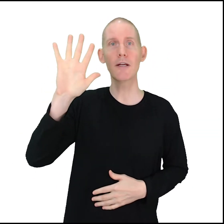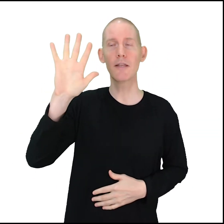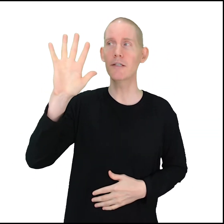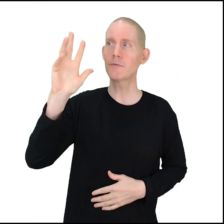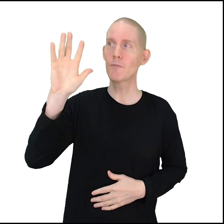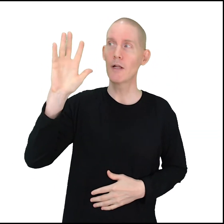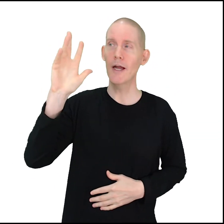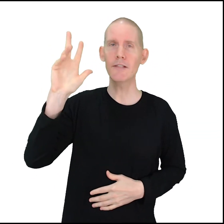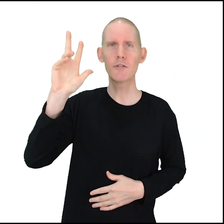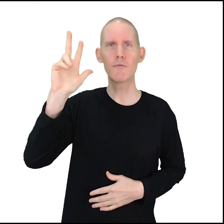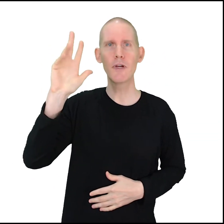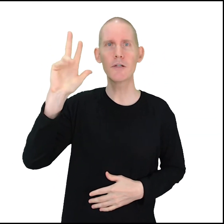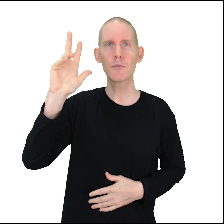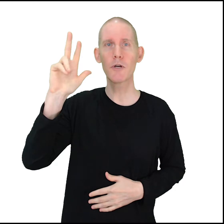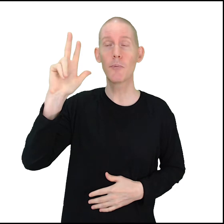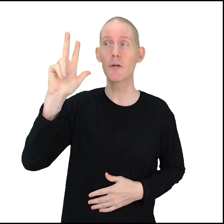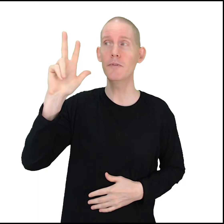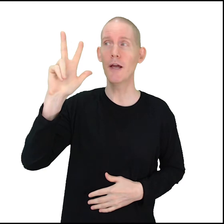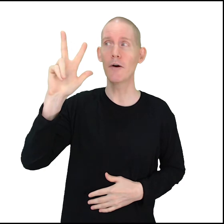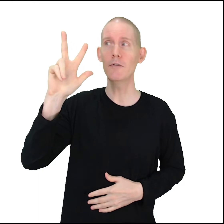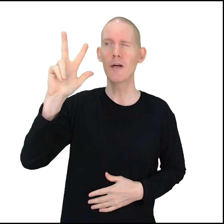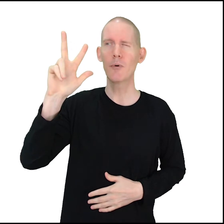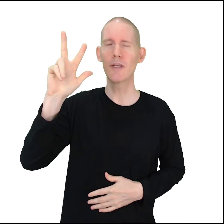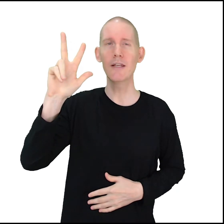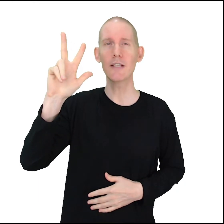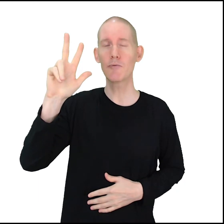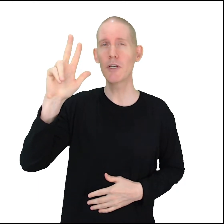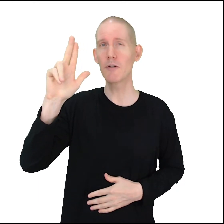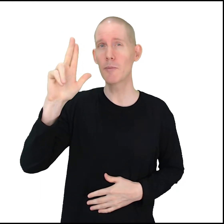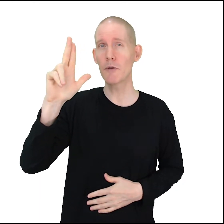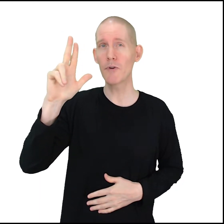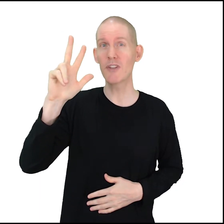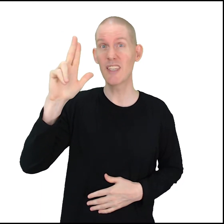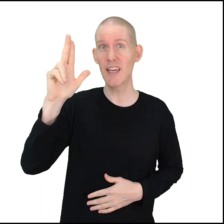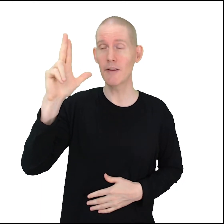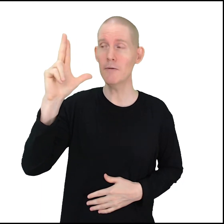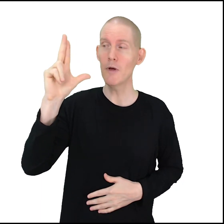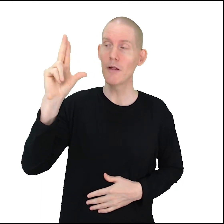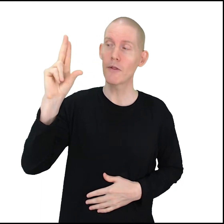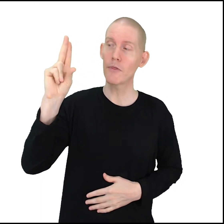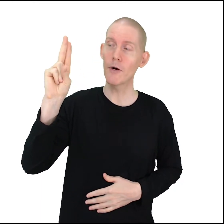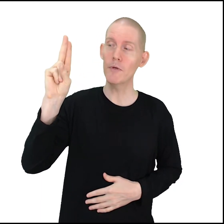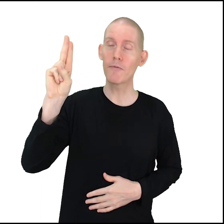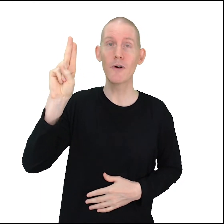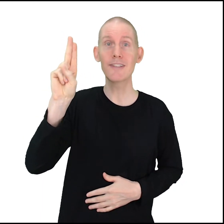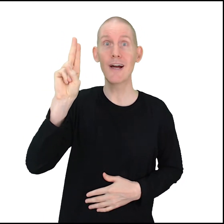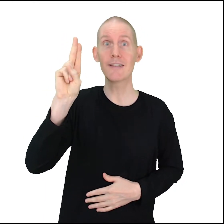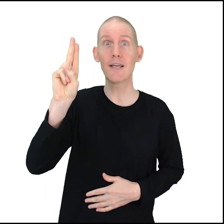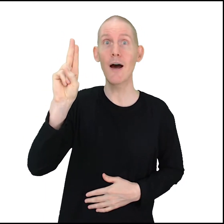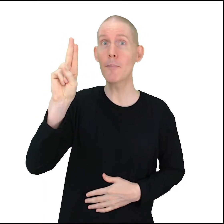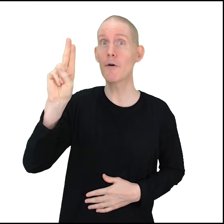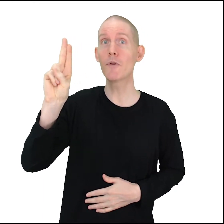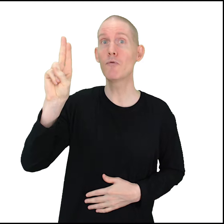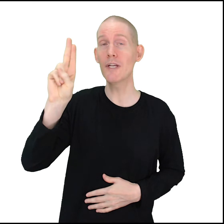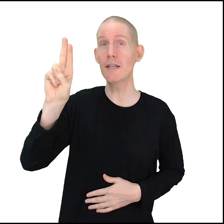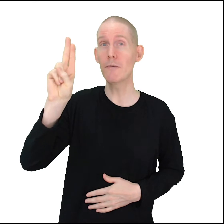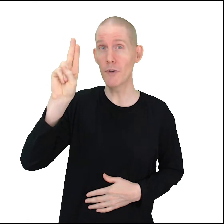this. Last two fingers, we're going to put them down. Put the index finger and the middle finger together. The thumb in front on top of the ring